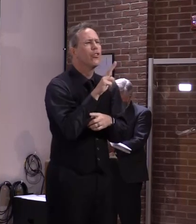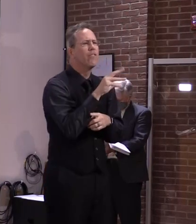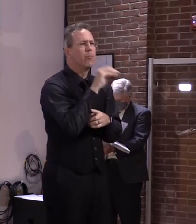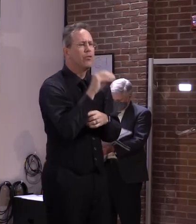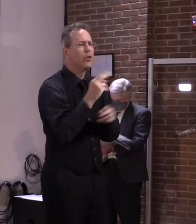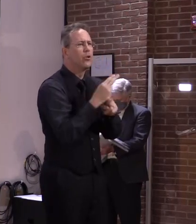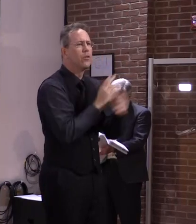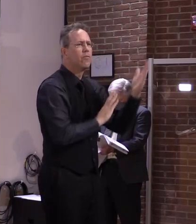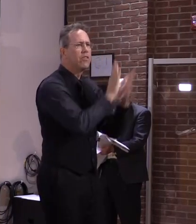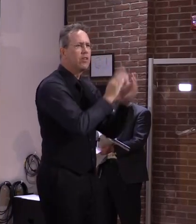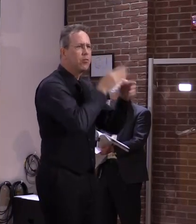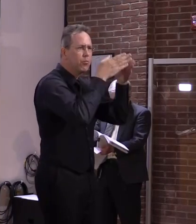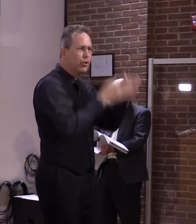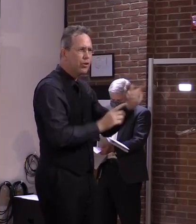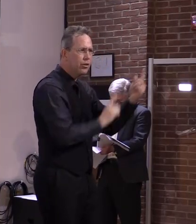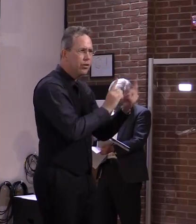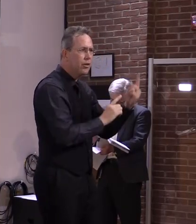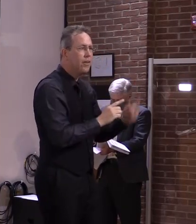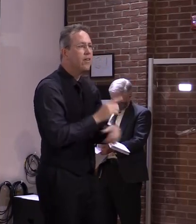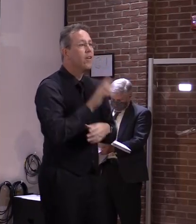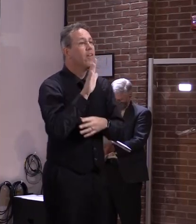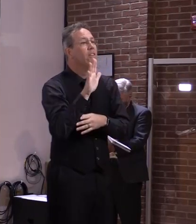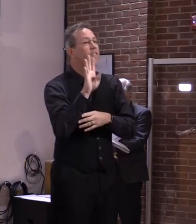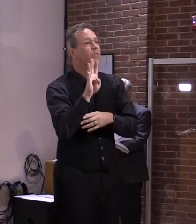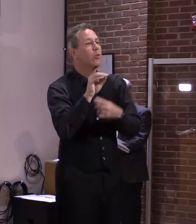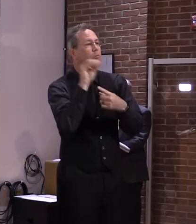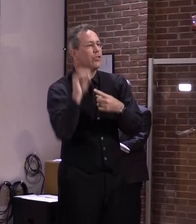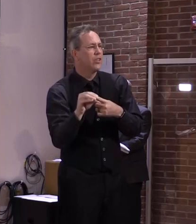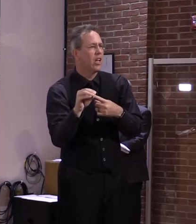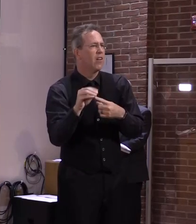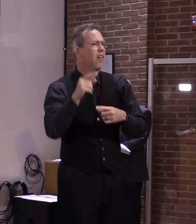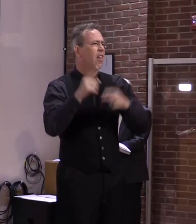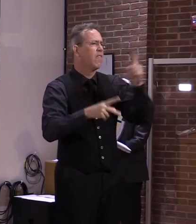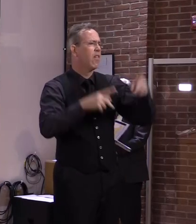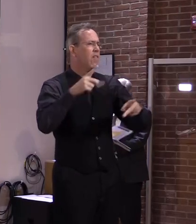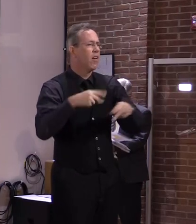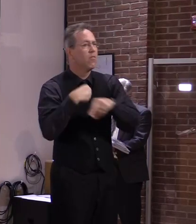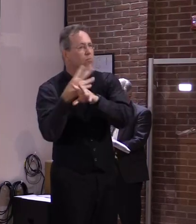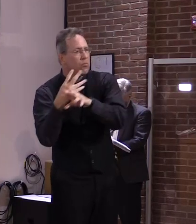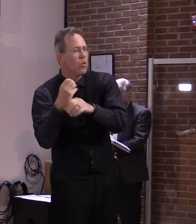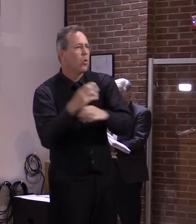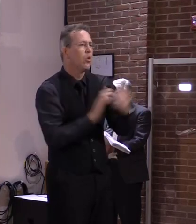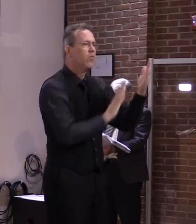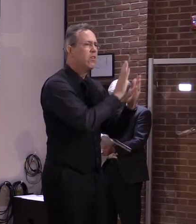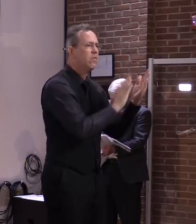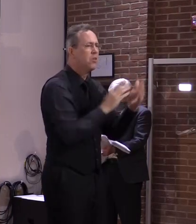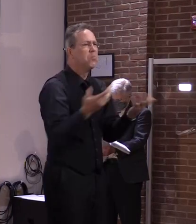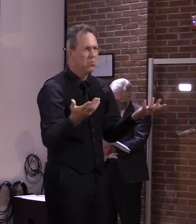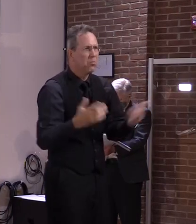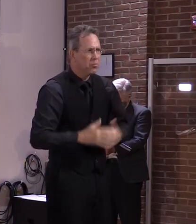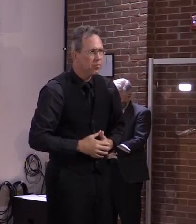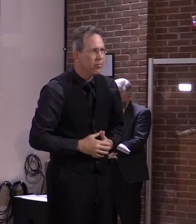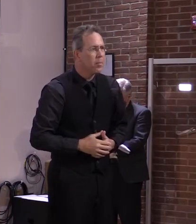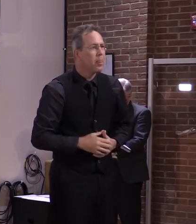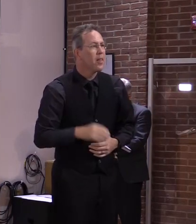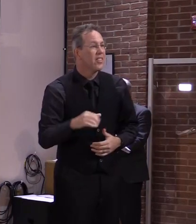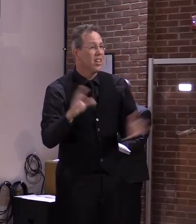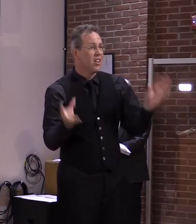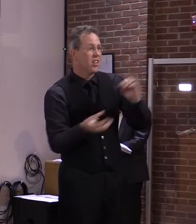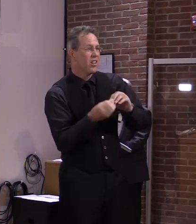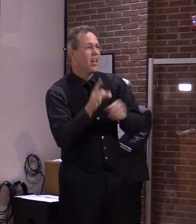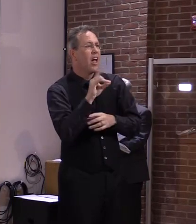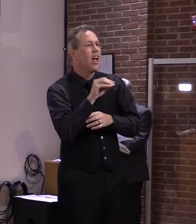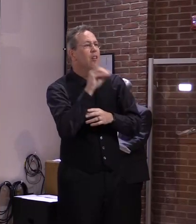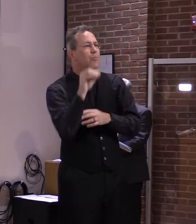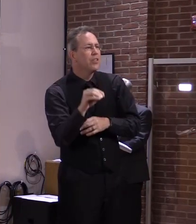54% were in hybrid. This means about 89% of our students were in some form of in-person instruction during April, including